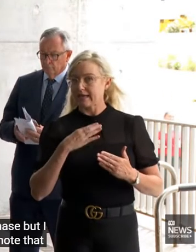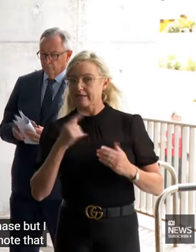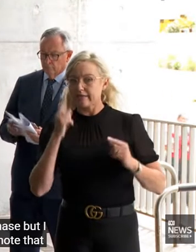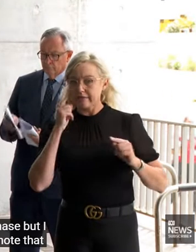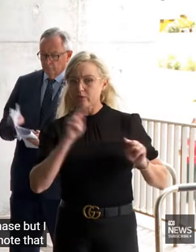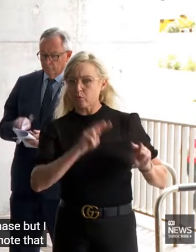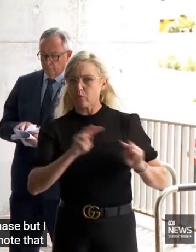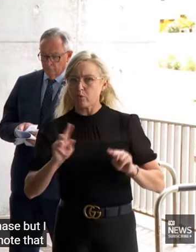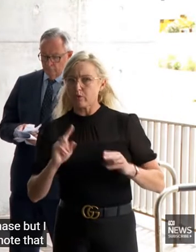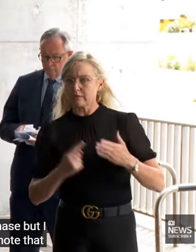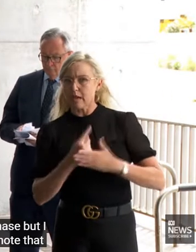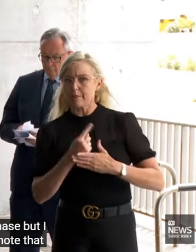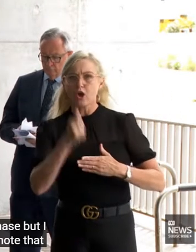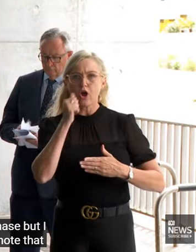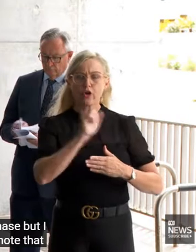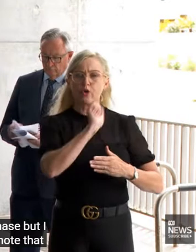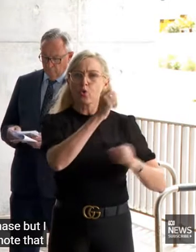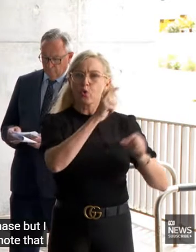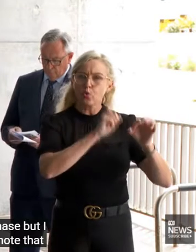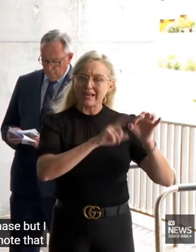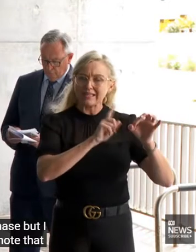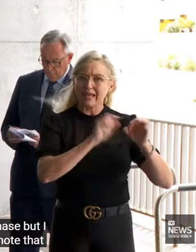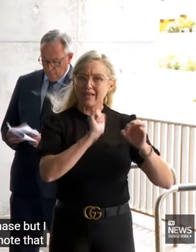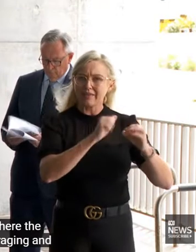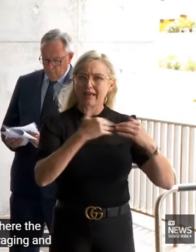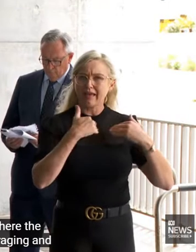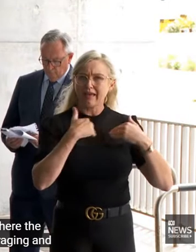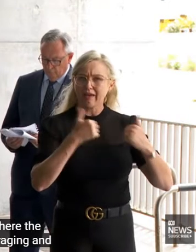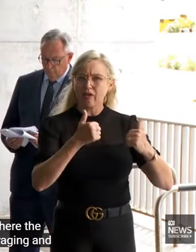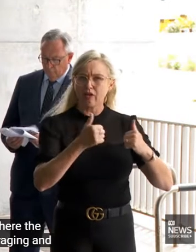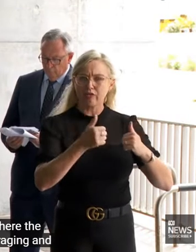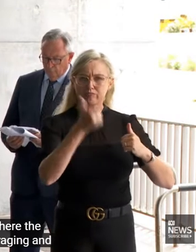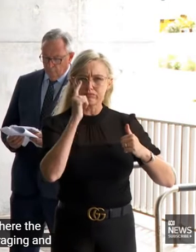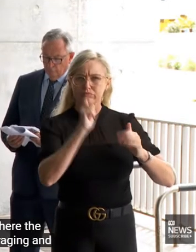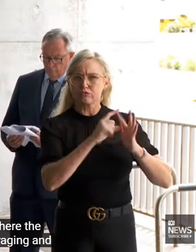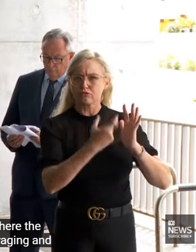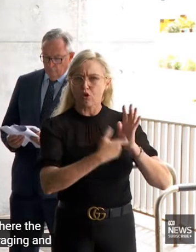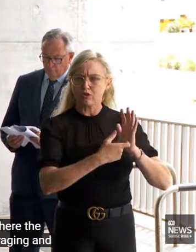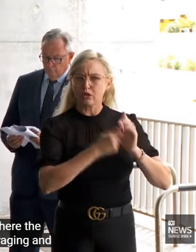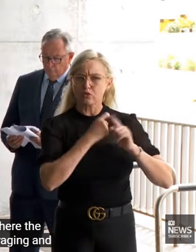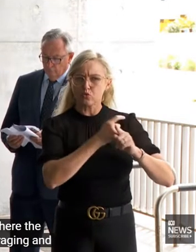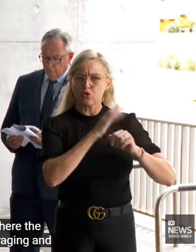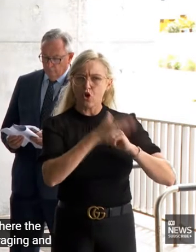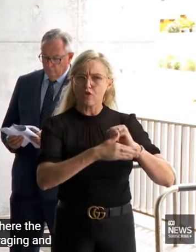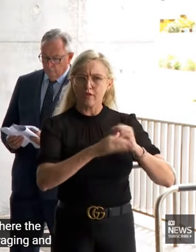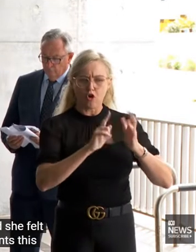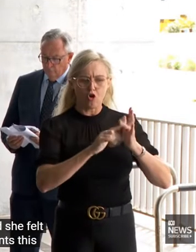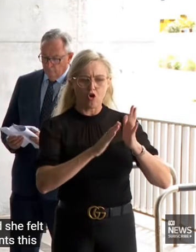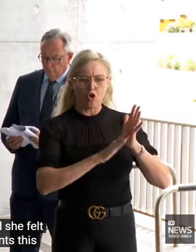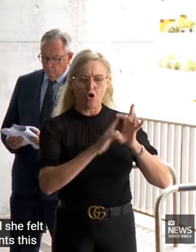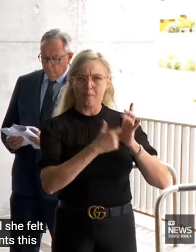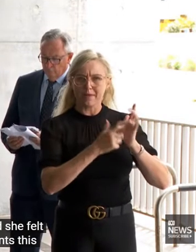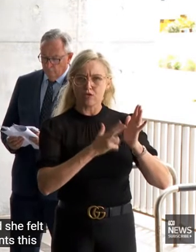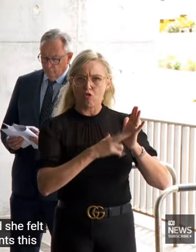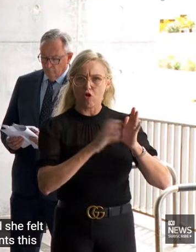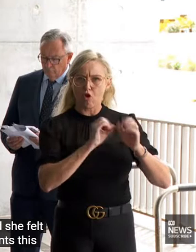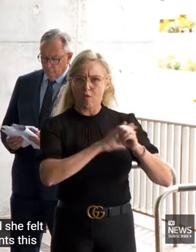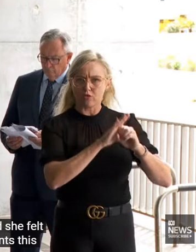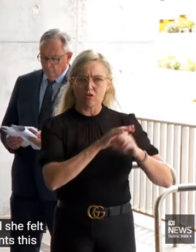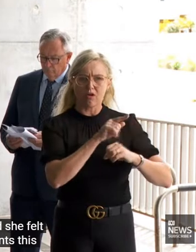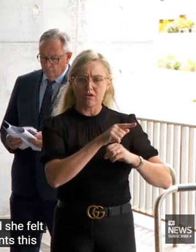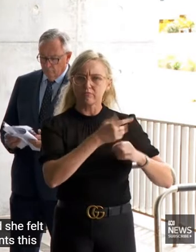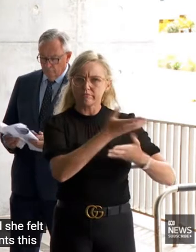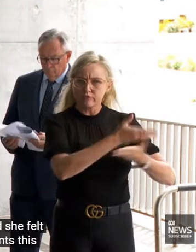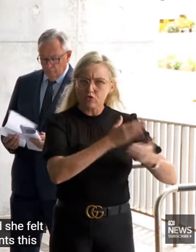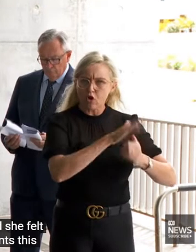note the Queensland Chief Health Officer's comments this morning in relation to Omicron, and I think as a nation we're seeing that as we move